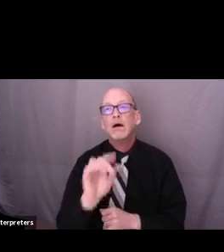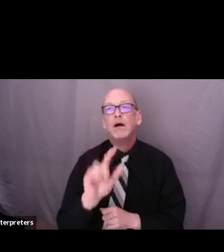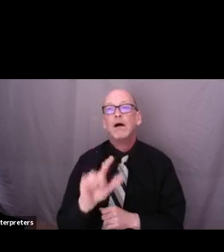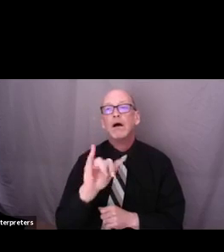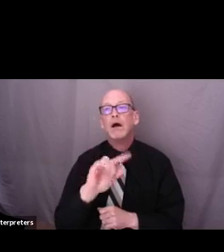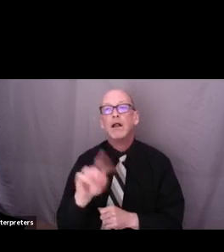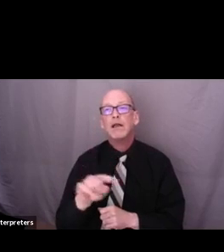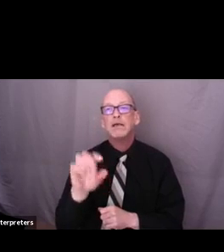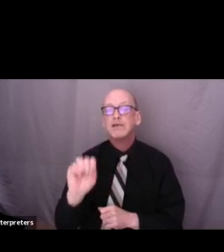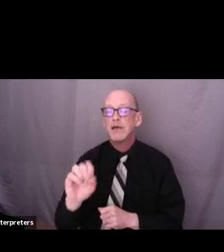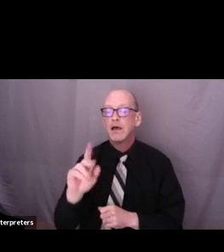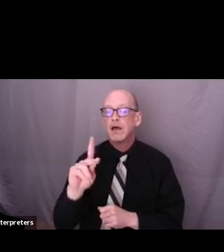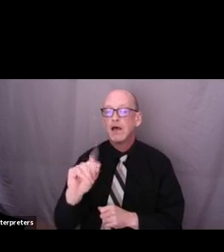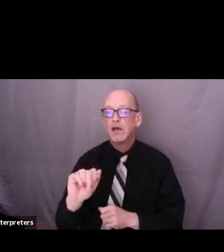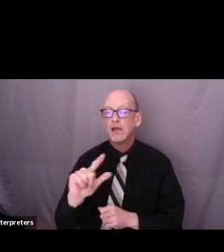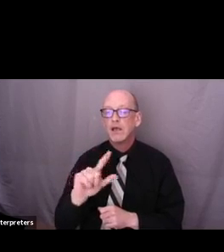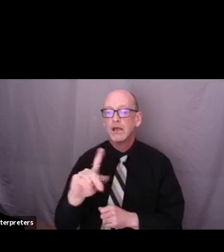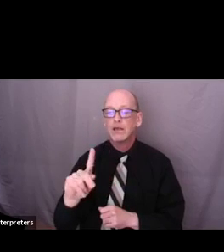and open your